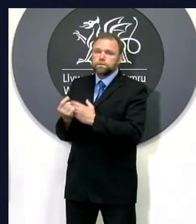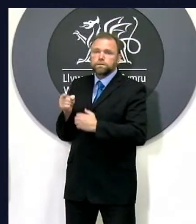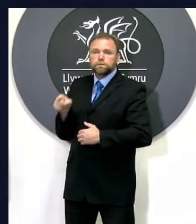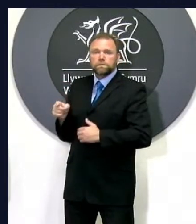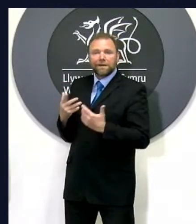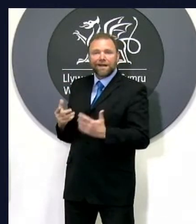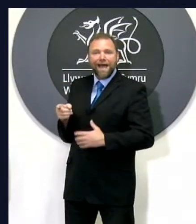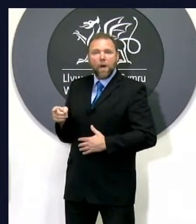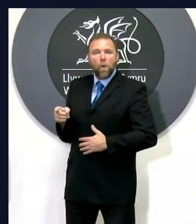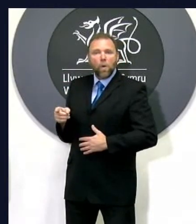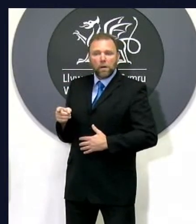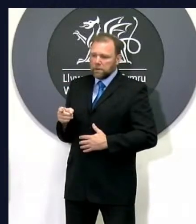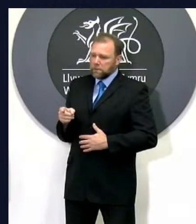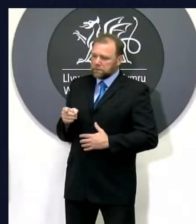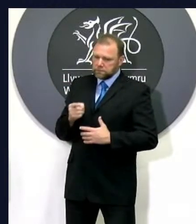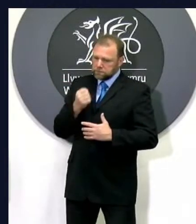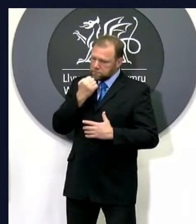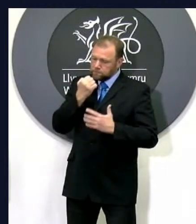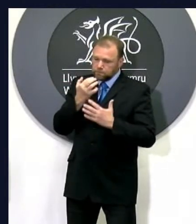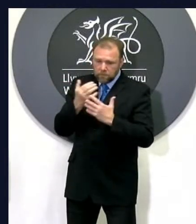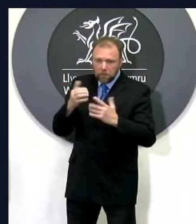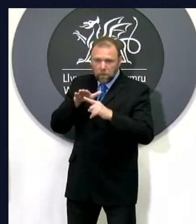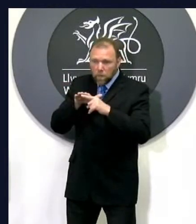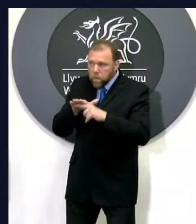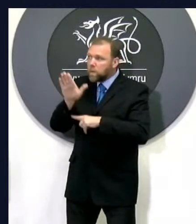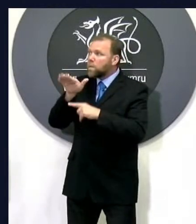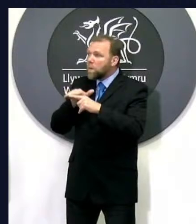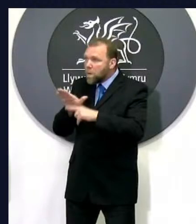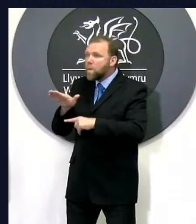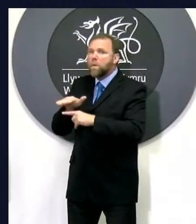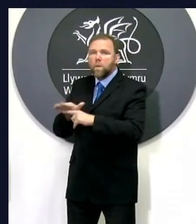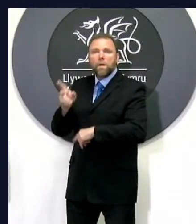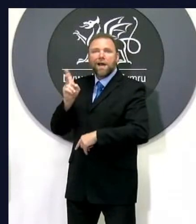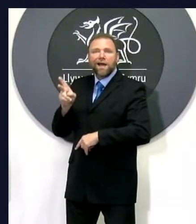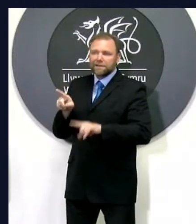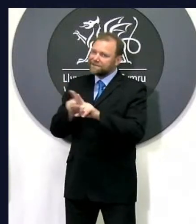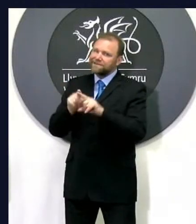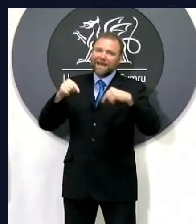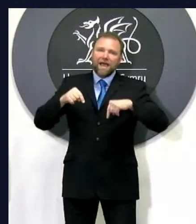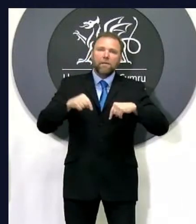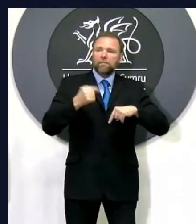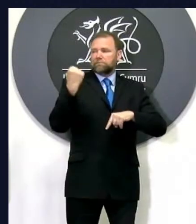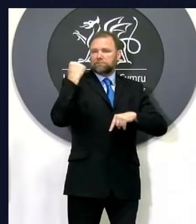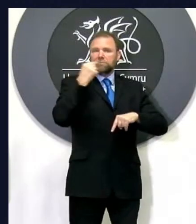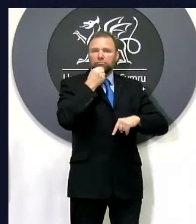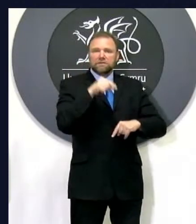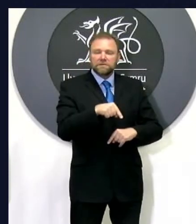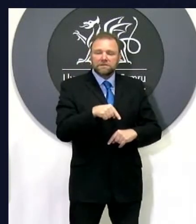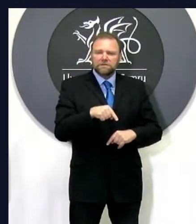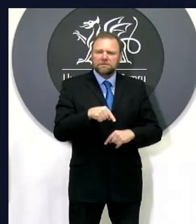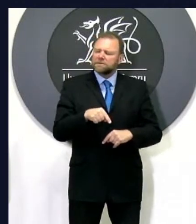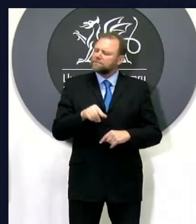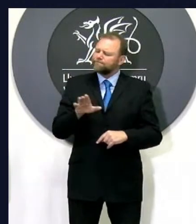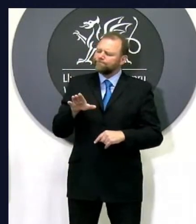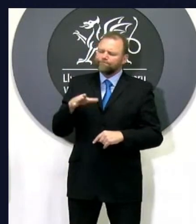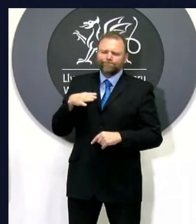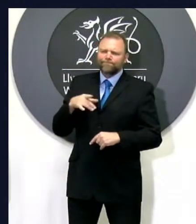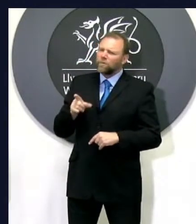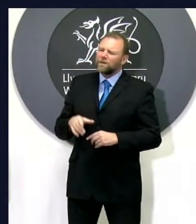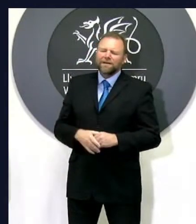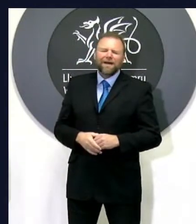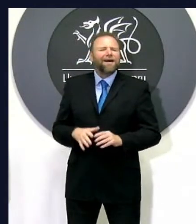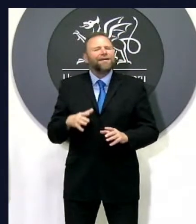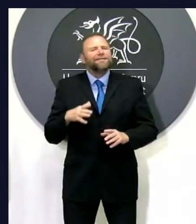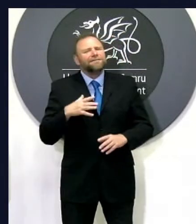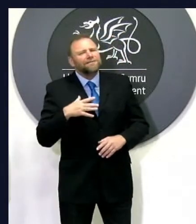of resurgence that we saw in Wales around the Christmas period. So we need to avoid that again. The last thing we